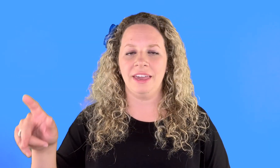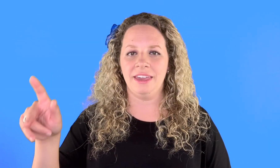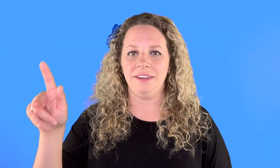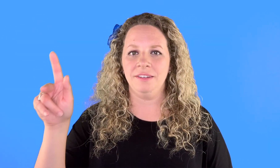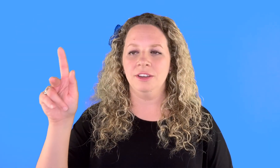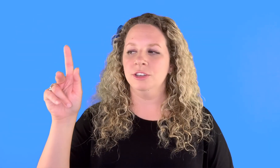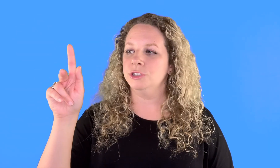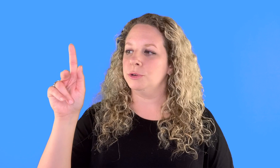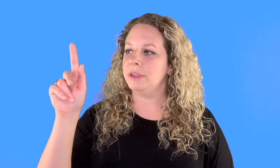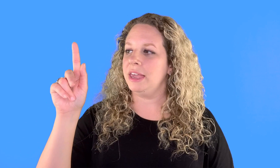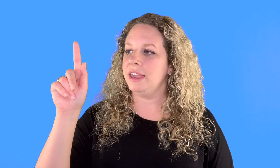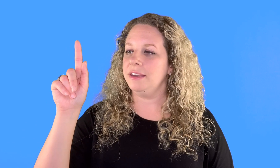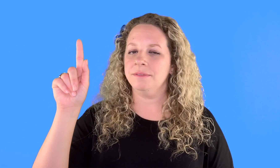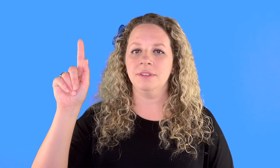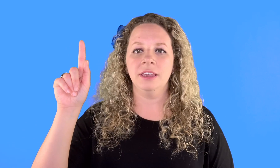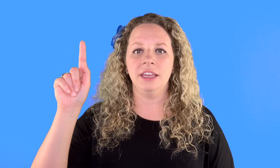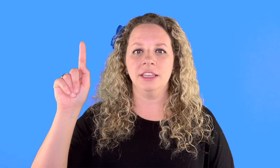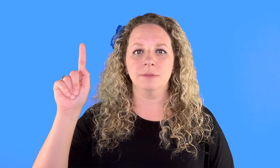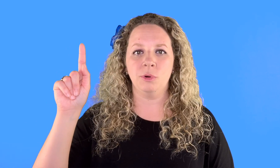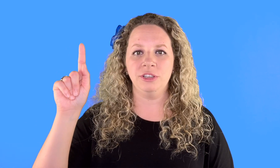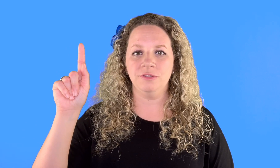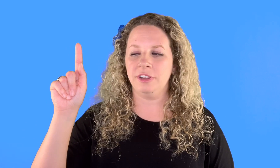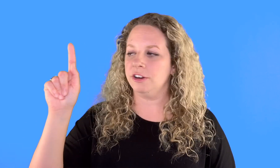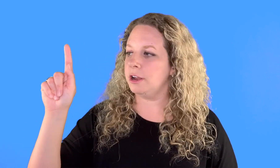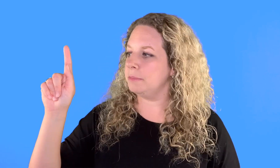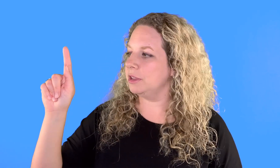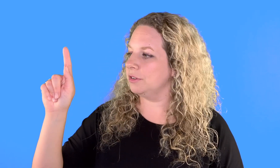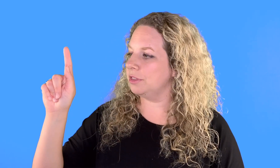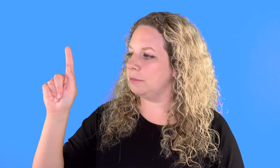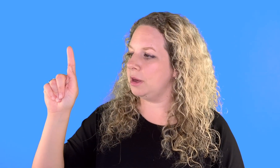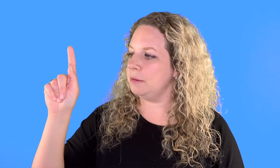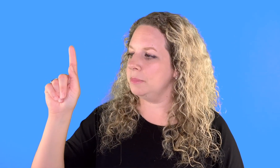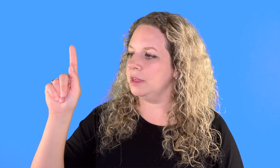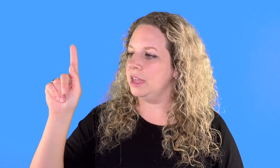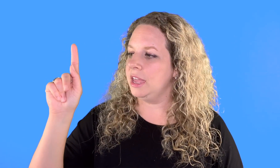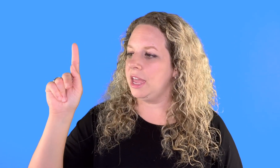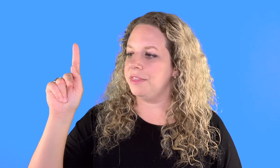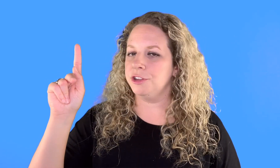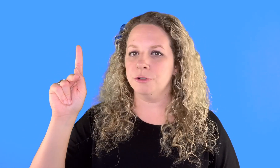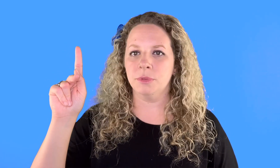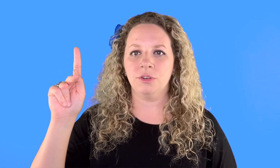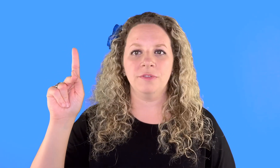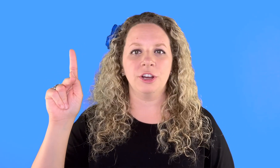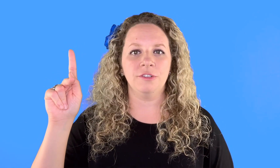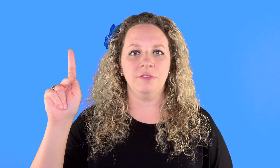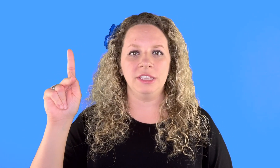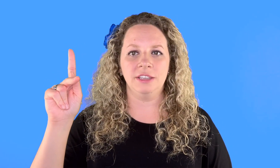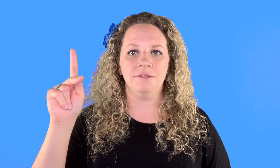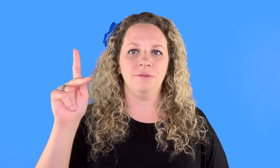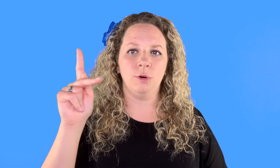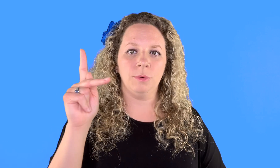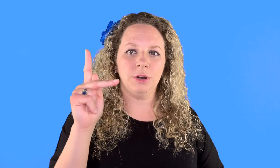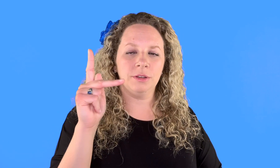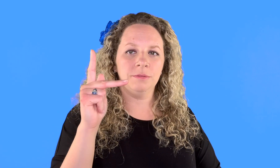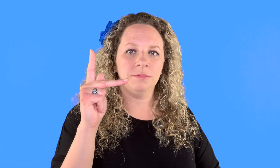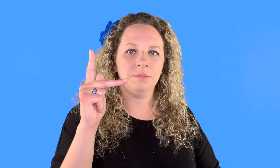K. So K is a pointer finger up and your thumb up, and then your middle finger facing forward.